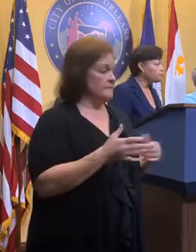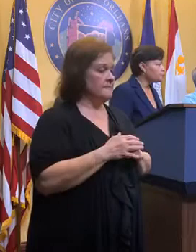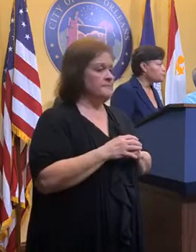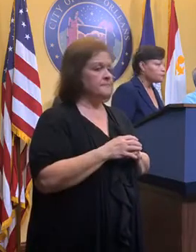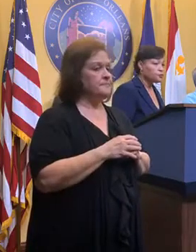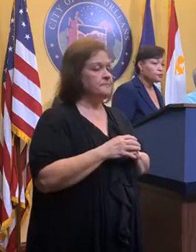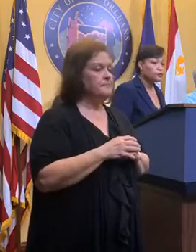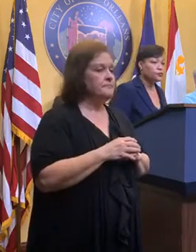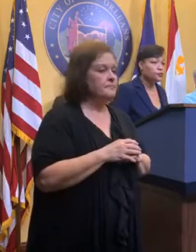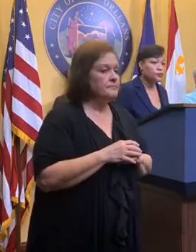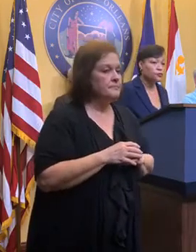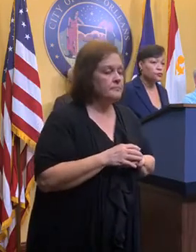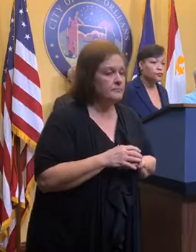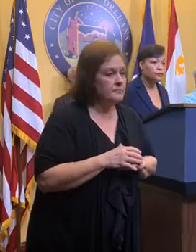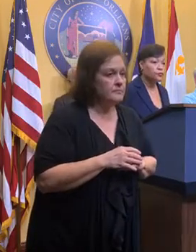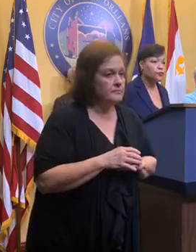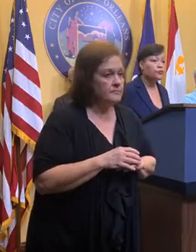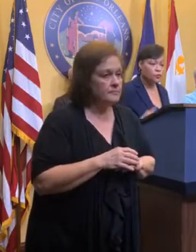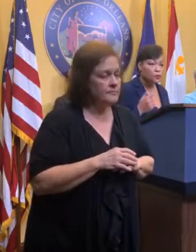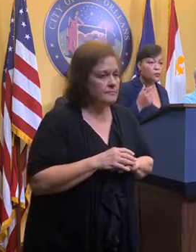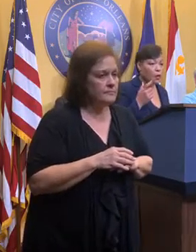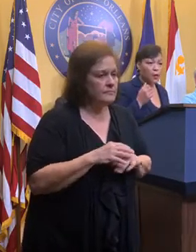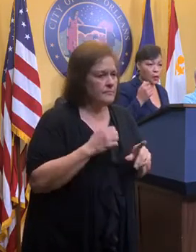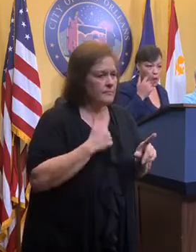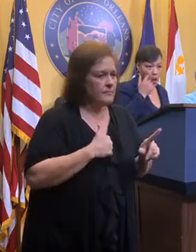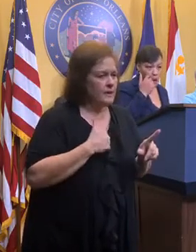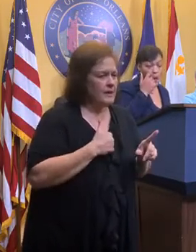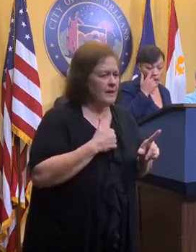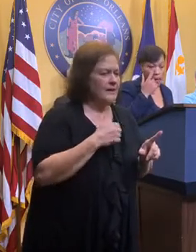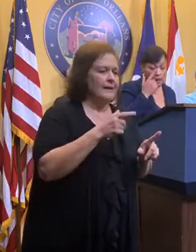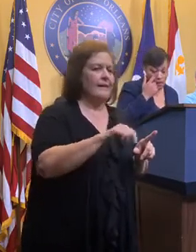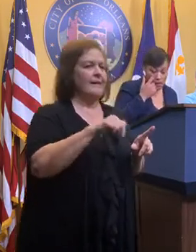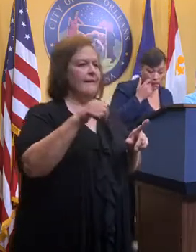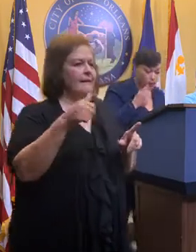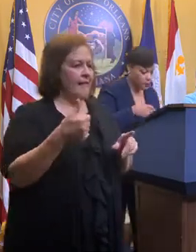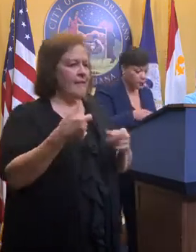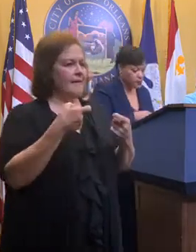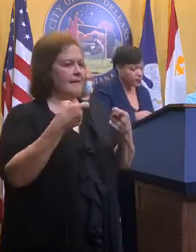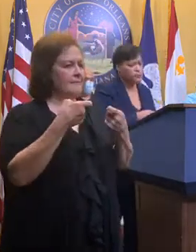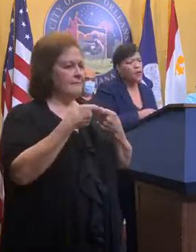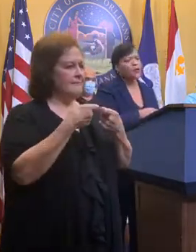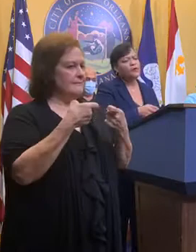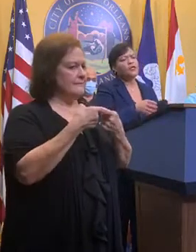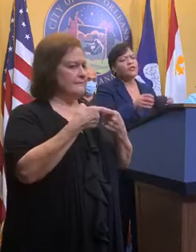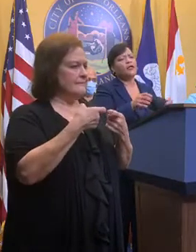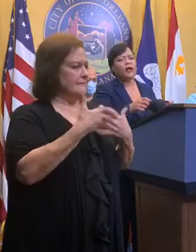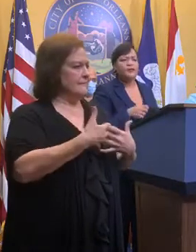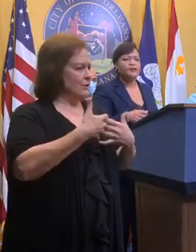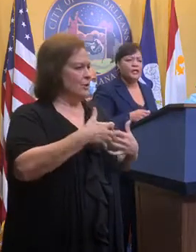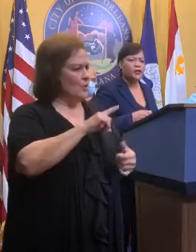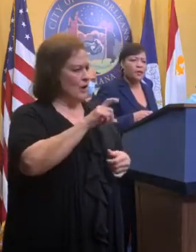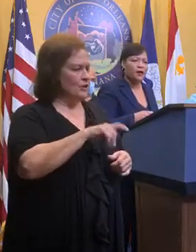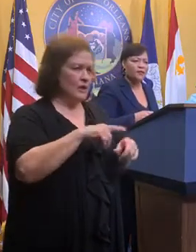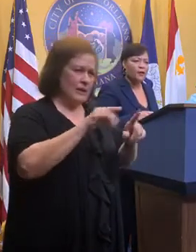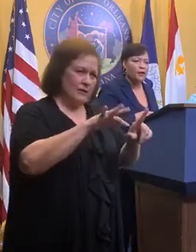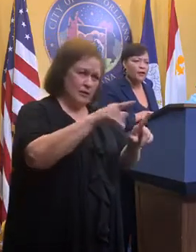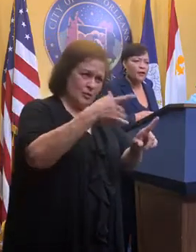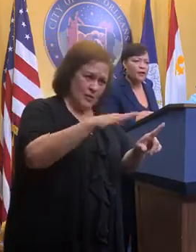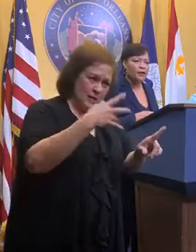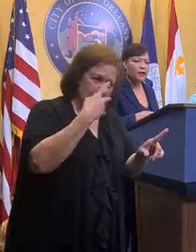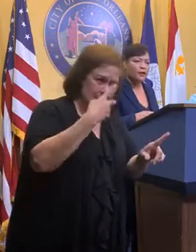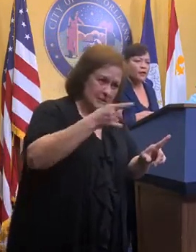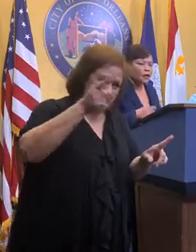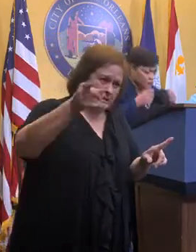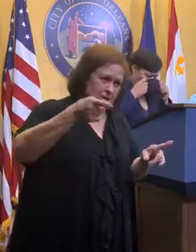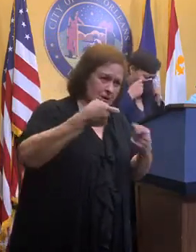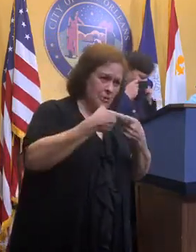questions? Yeah. Sorry, another Turbine 4 question. You need to have you seen Turbine 4?